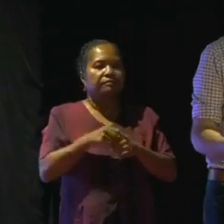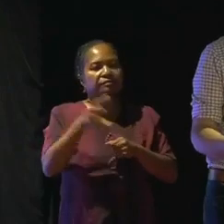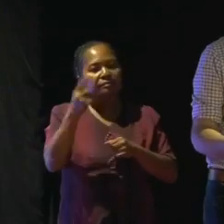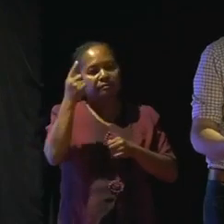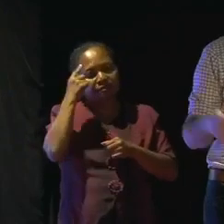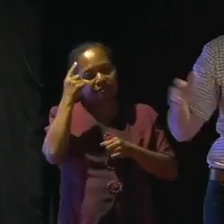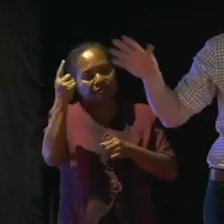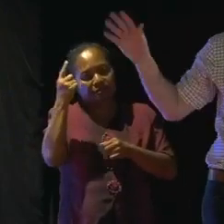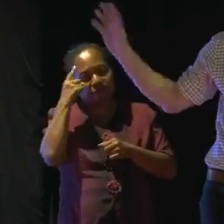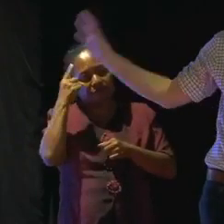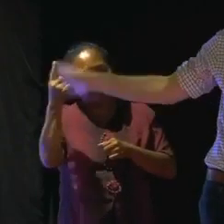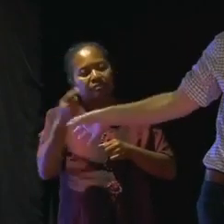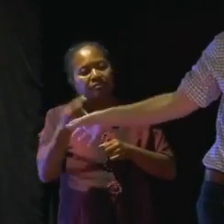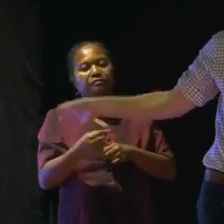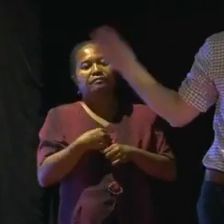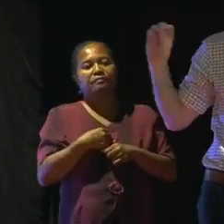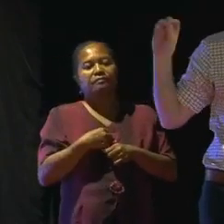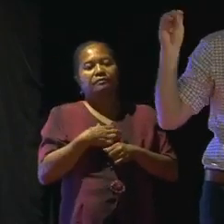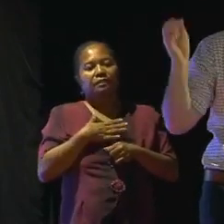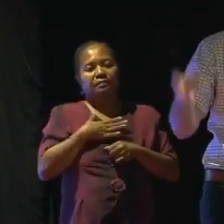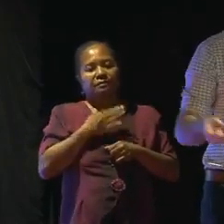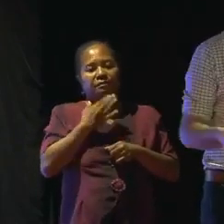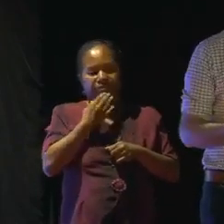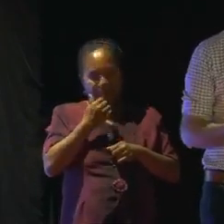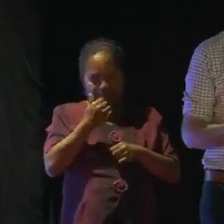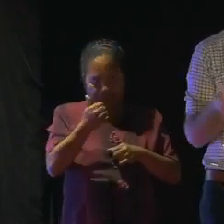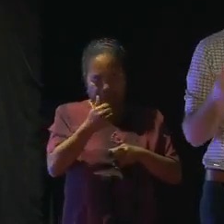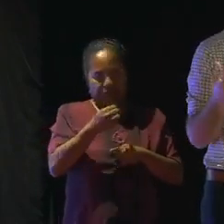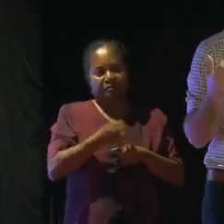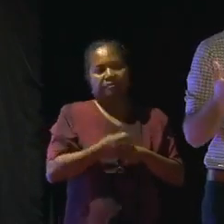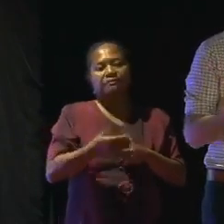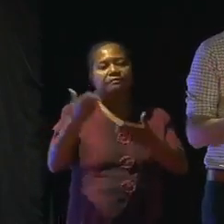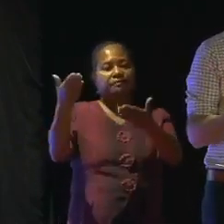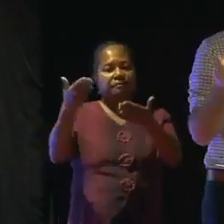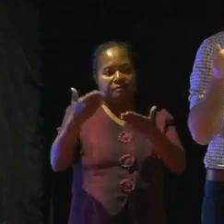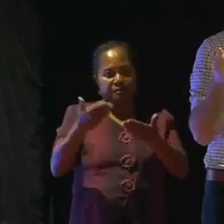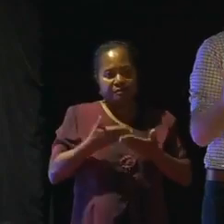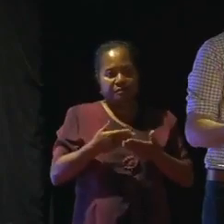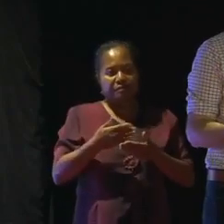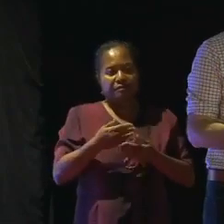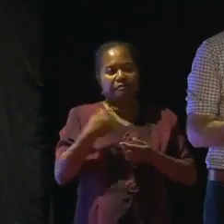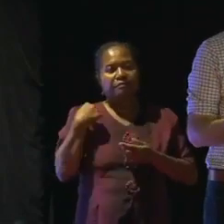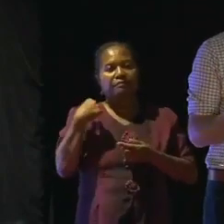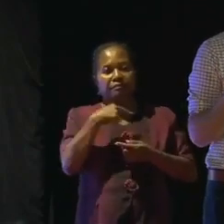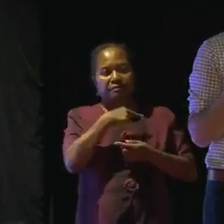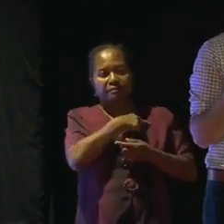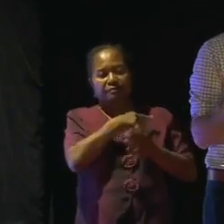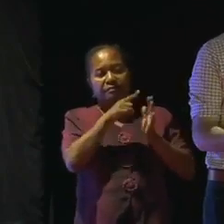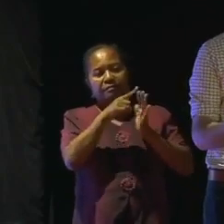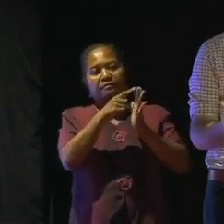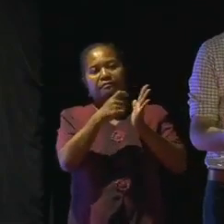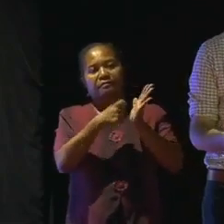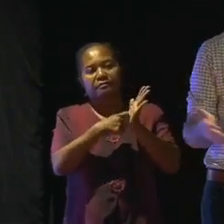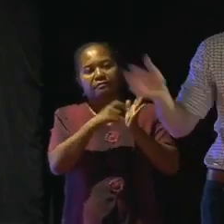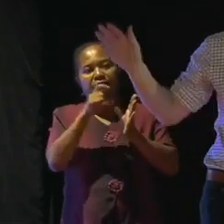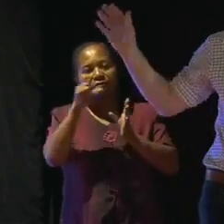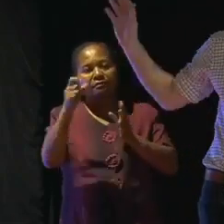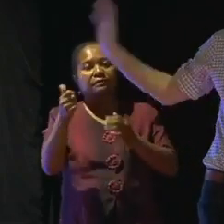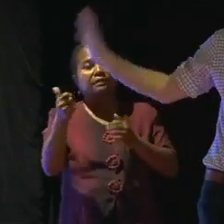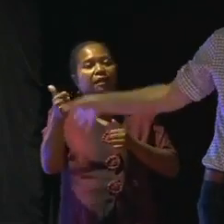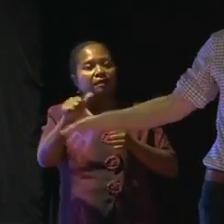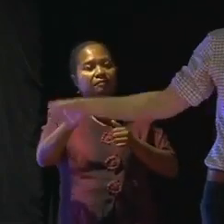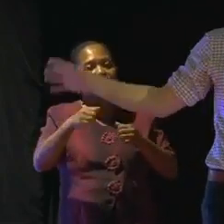if you have any of that, please, I do encourage everyone, once you've played around with the system, you've dove in, you've seen how it is. If you've got any issues at